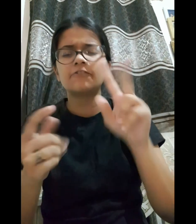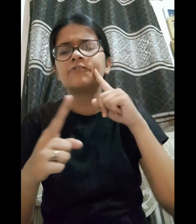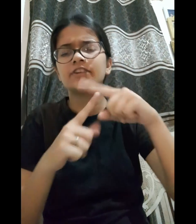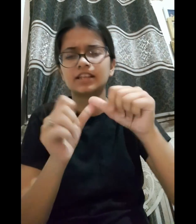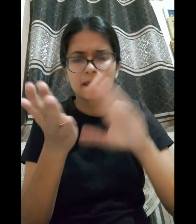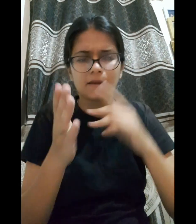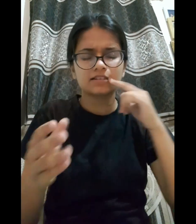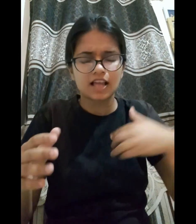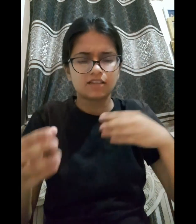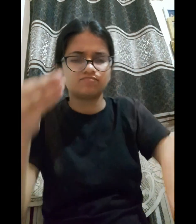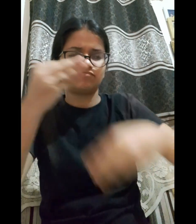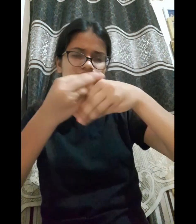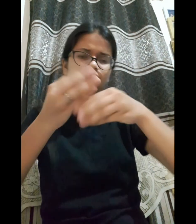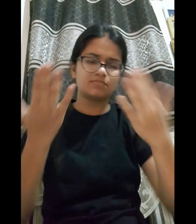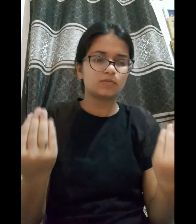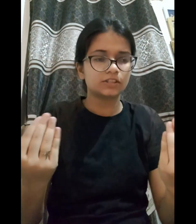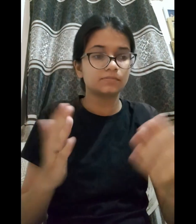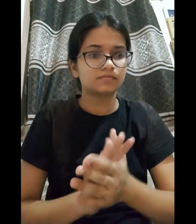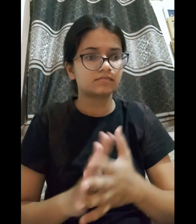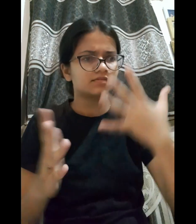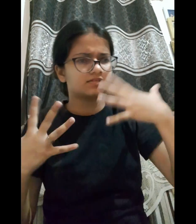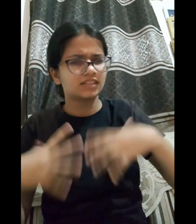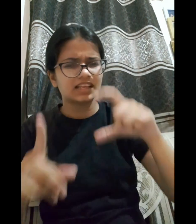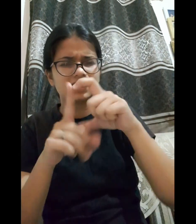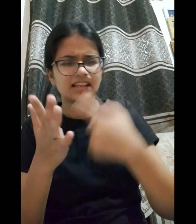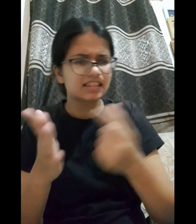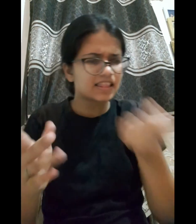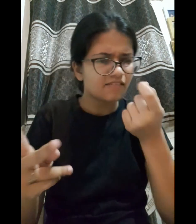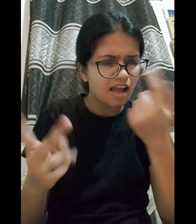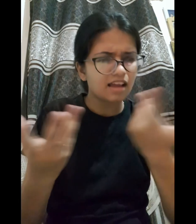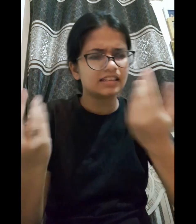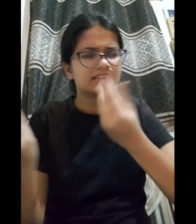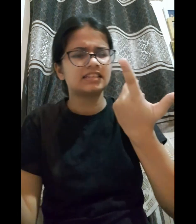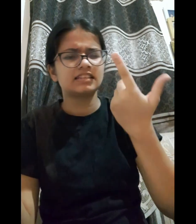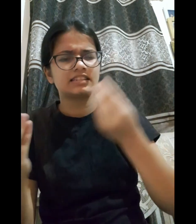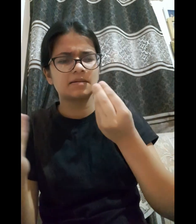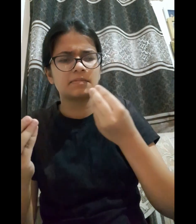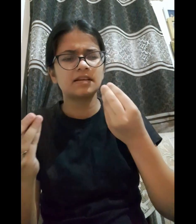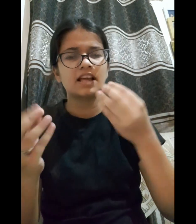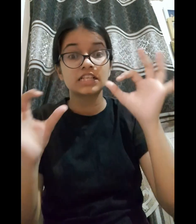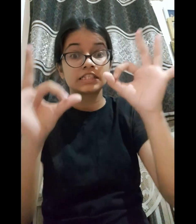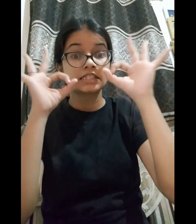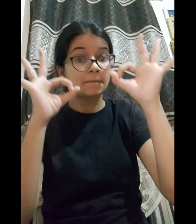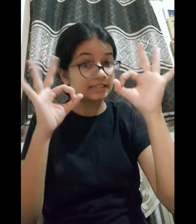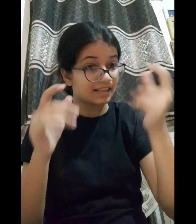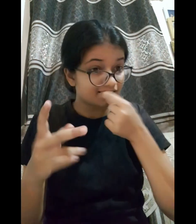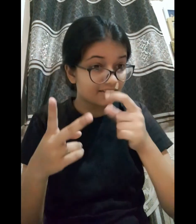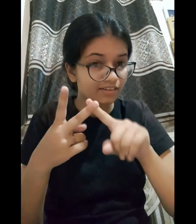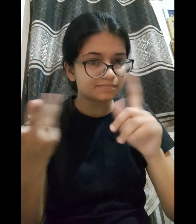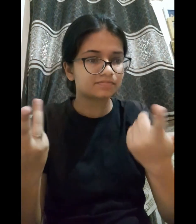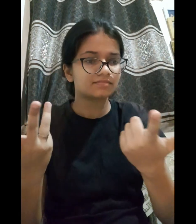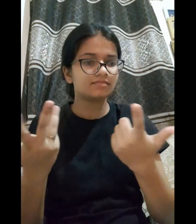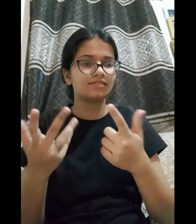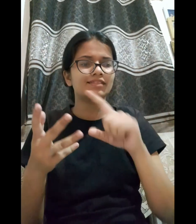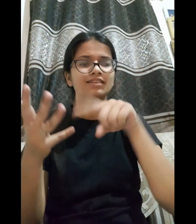supplement yourself and nothing else. What about drugs like remdesivir and ivermectin? And these are special drugs. There is